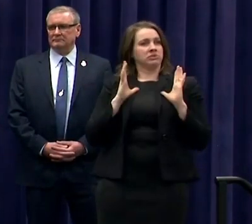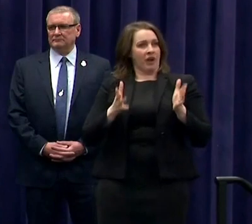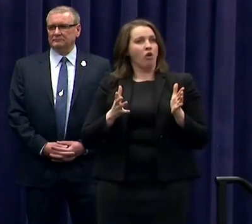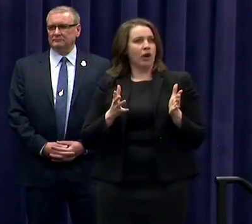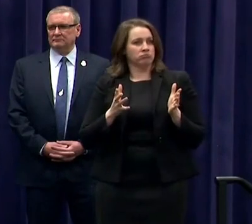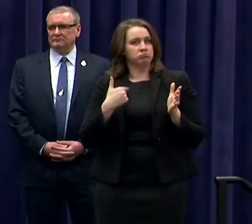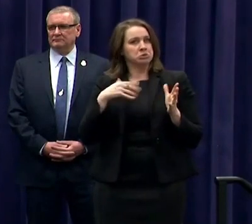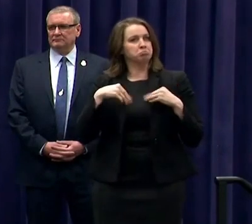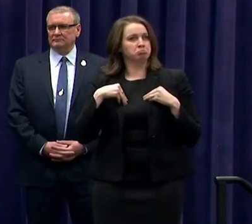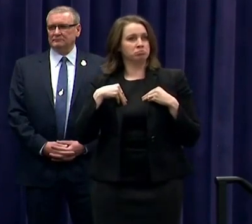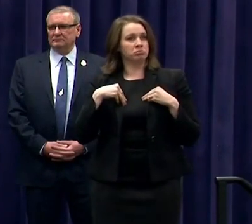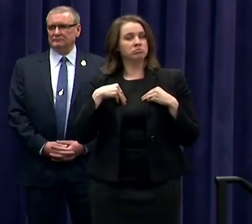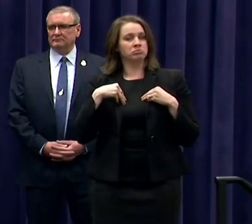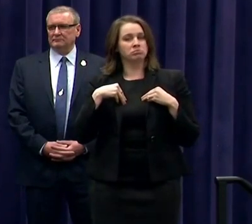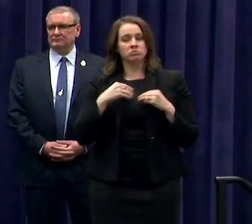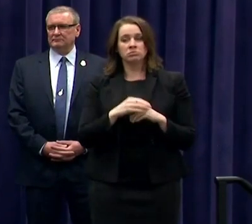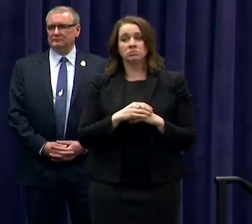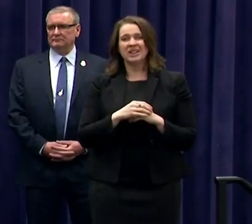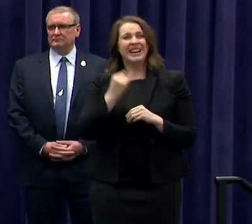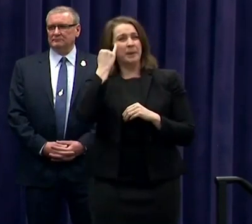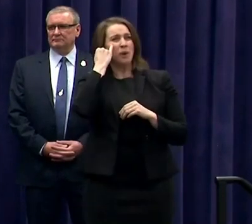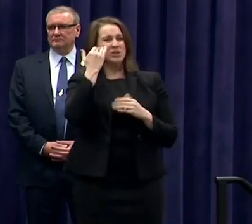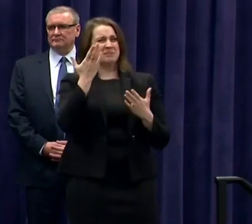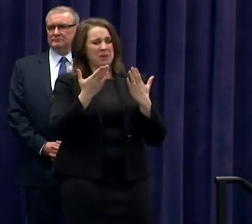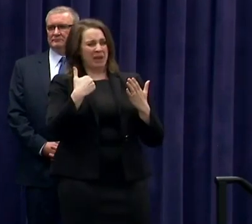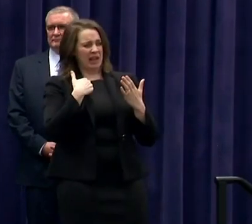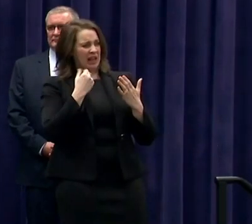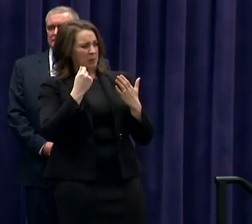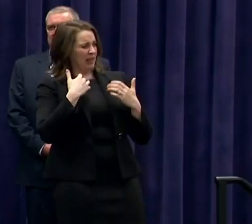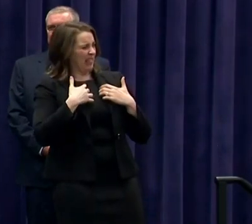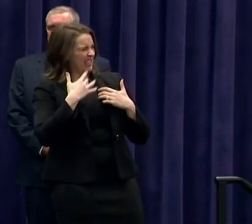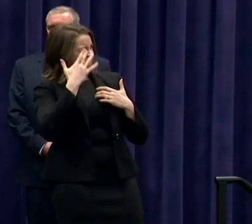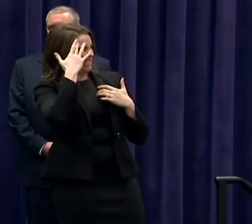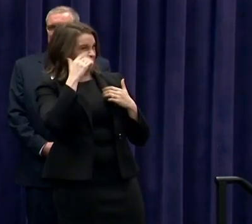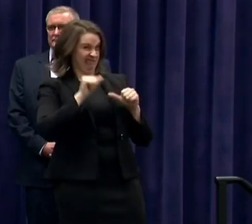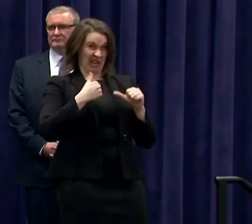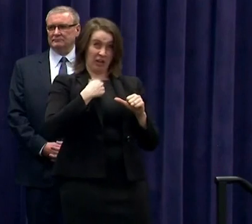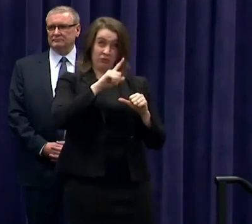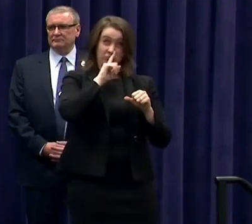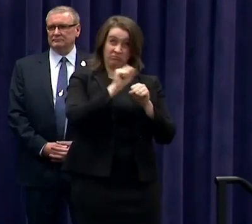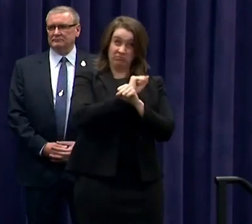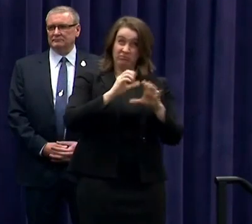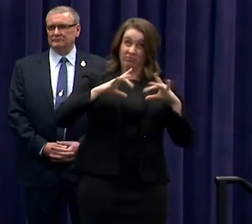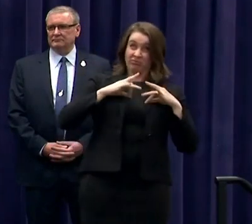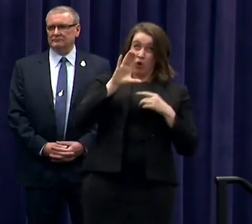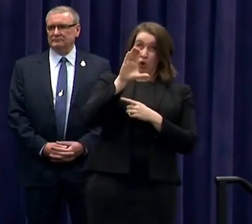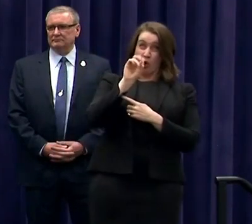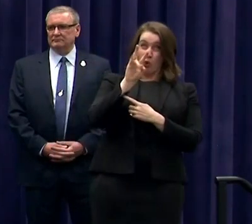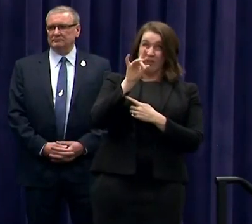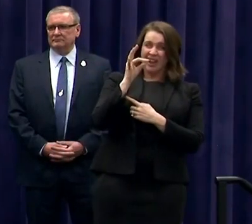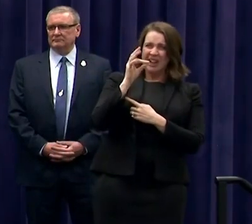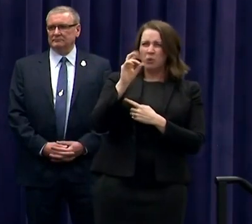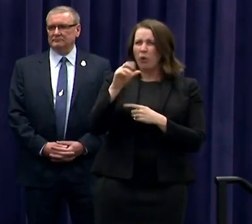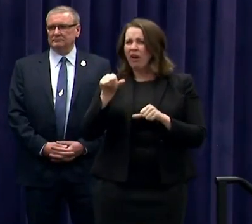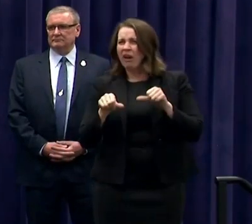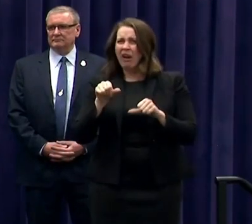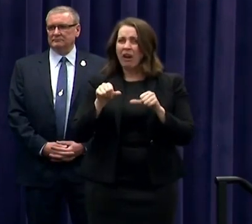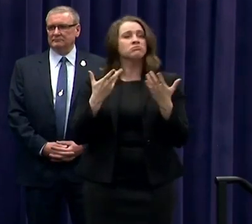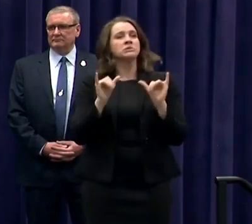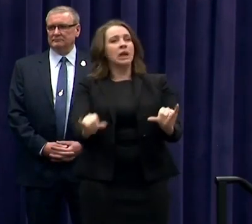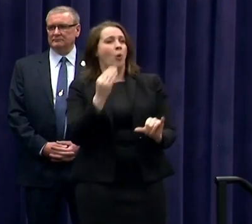people are feeling ill, if they're not sure, they should stay home. Get checked out, and then as we've seen over the weekend,